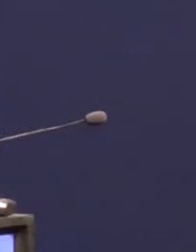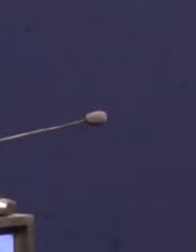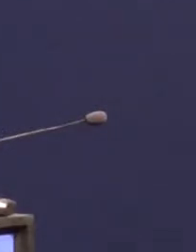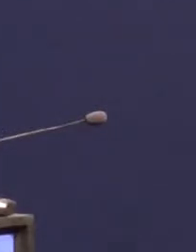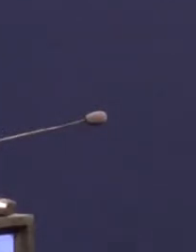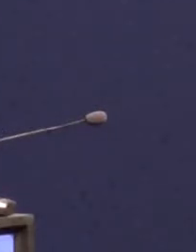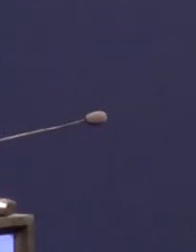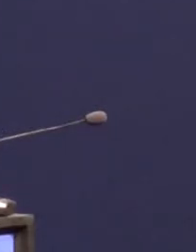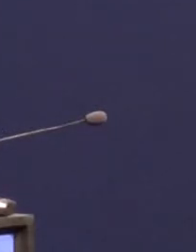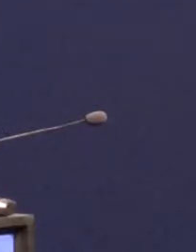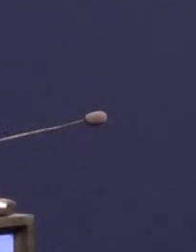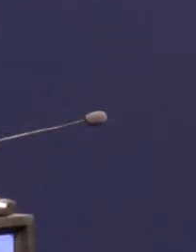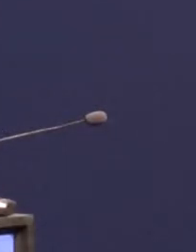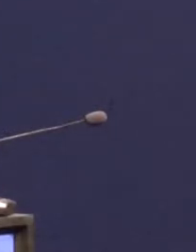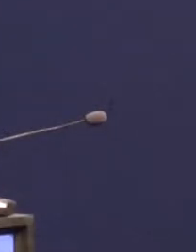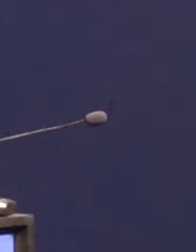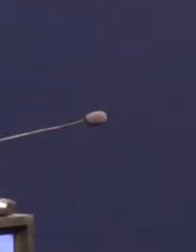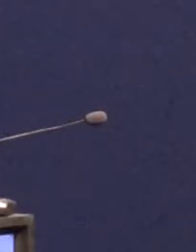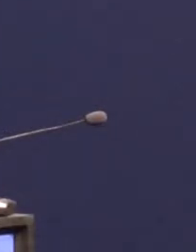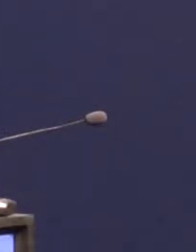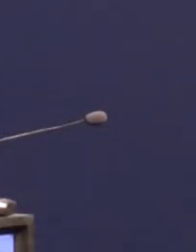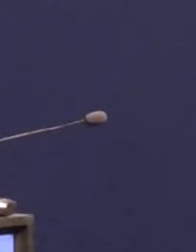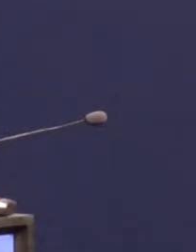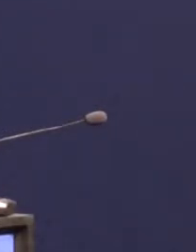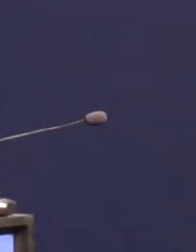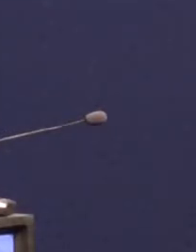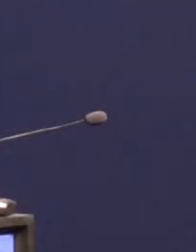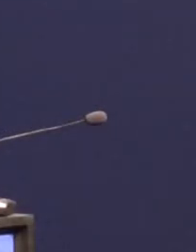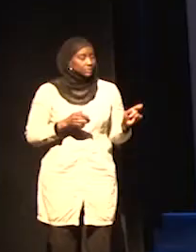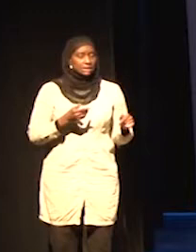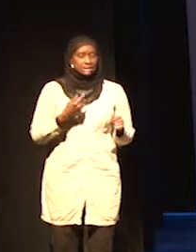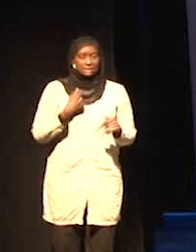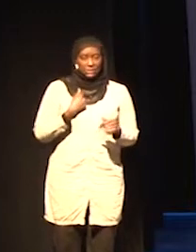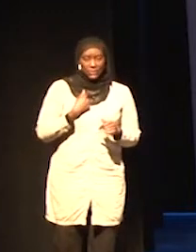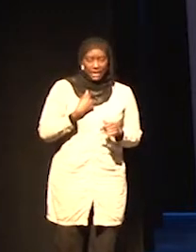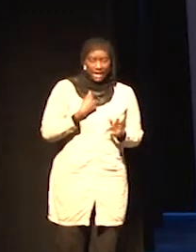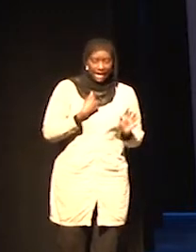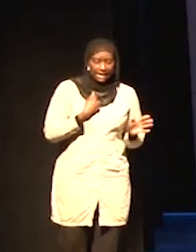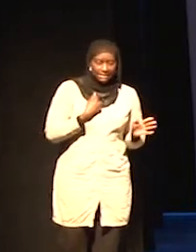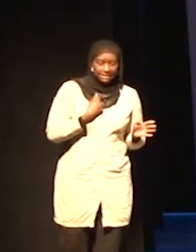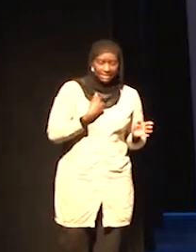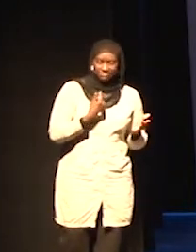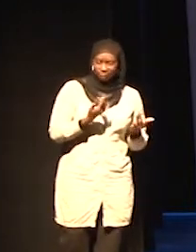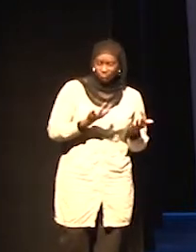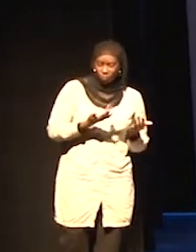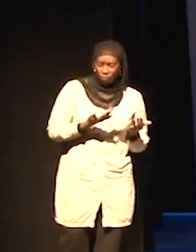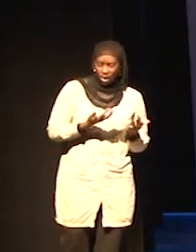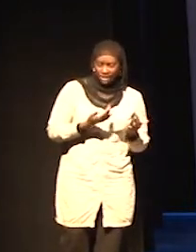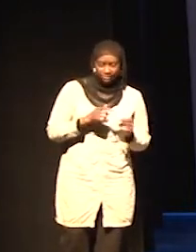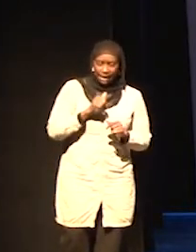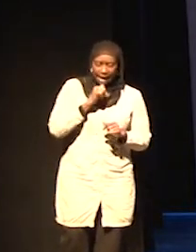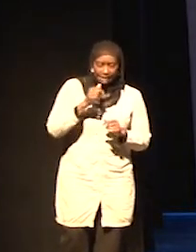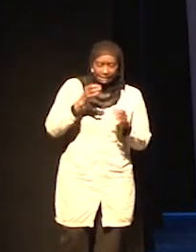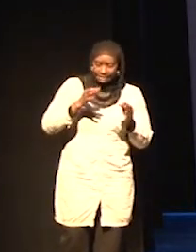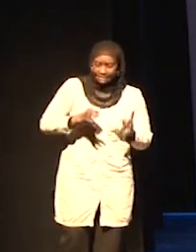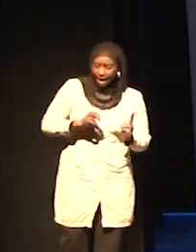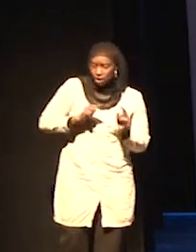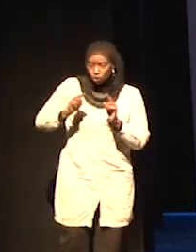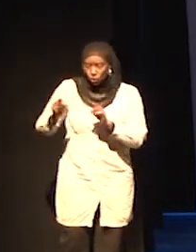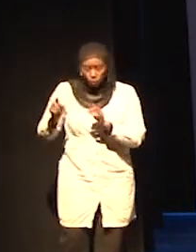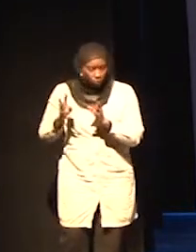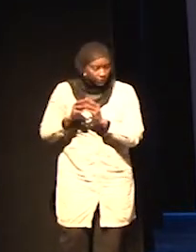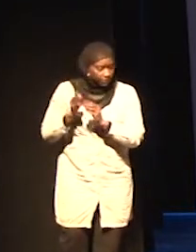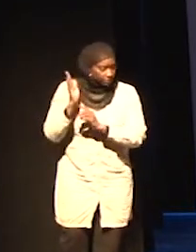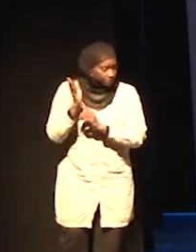We told them, could you wait so we can consult our other children, and we will let you know.